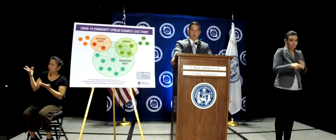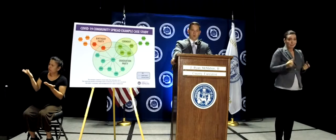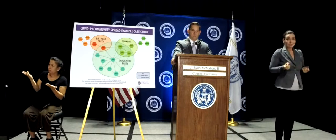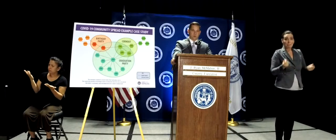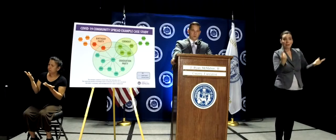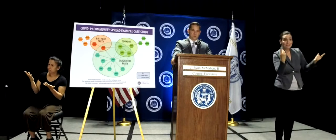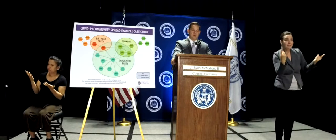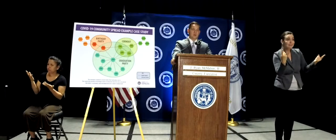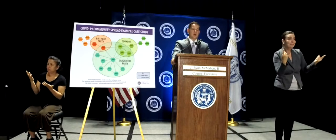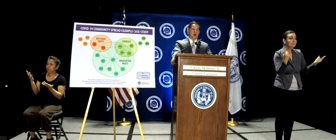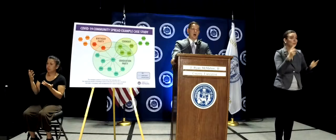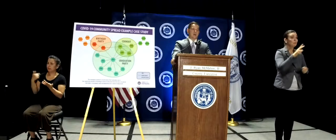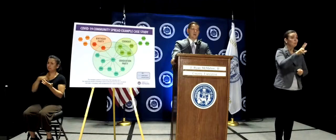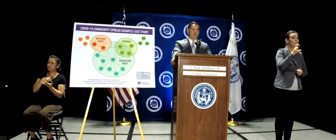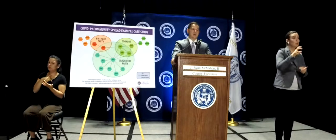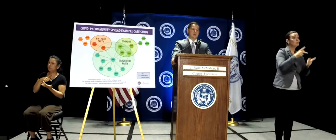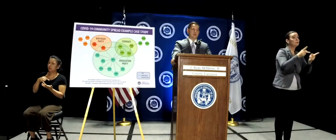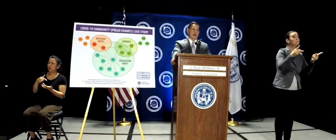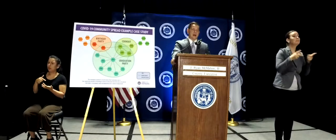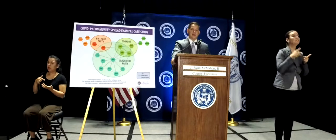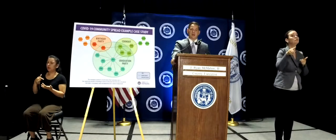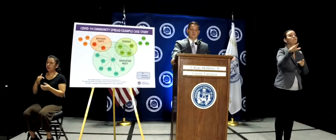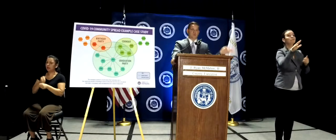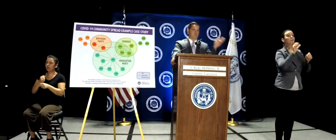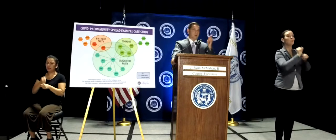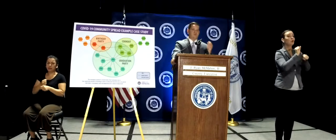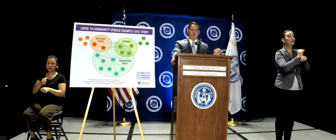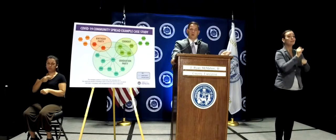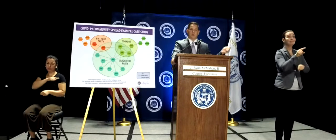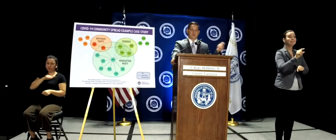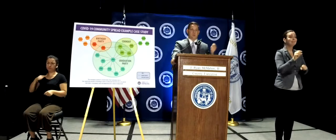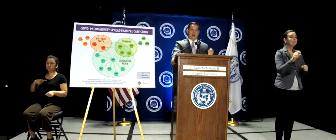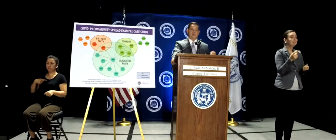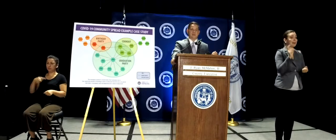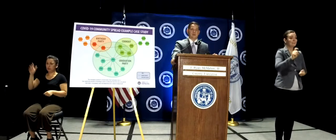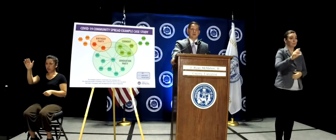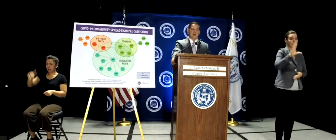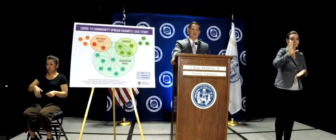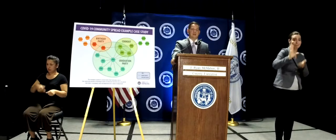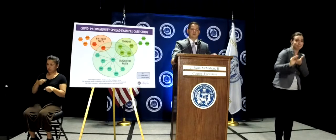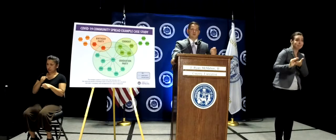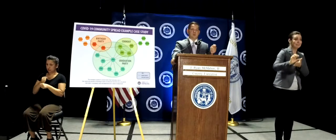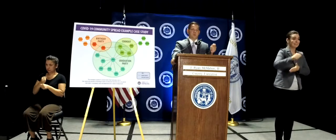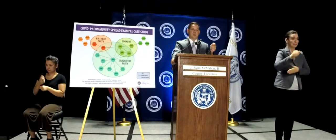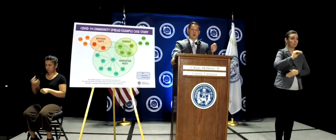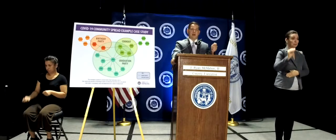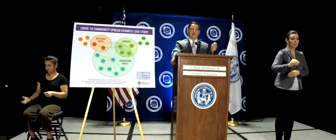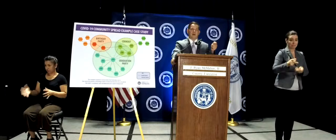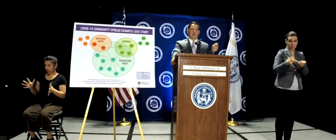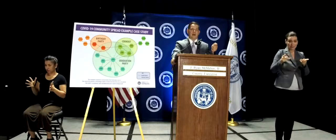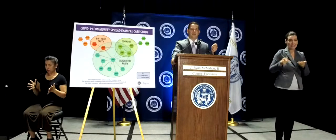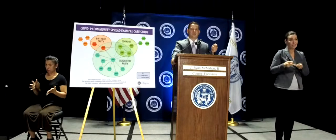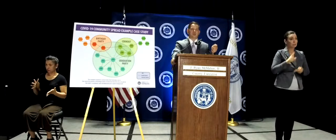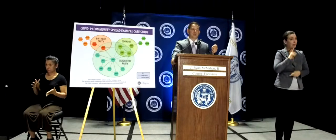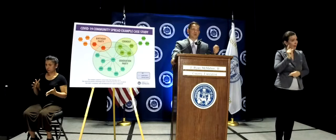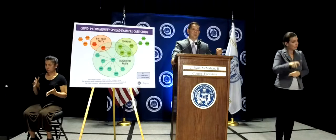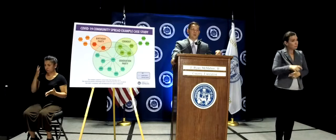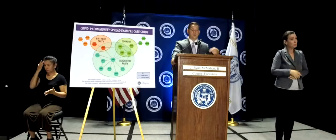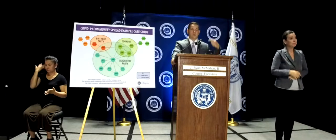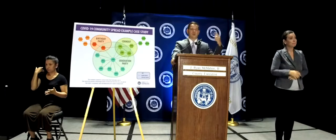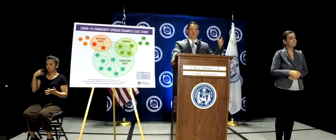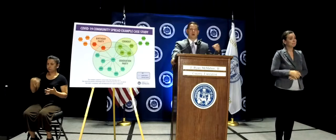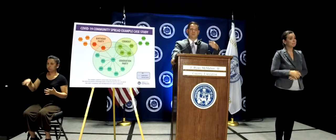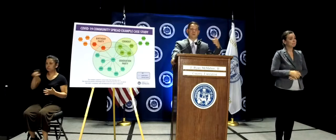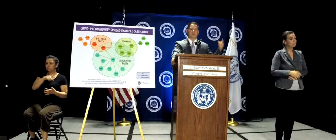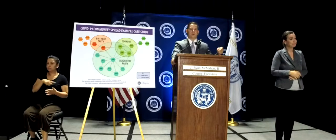10% of our workforce. That I could have went and filled all those spots and given those people, they would have had a lot of things to do, and